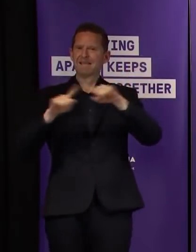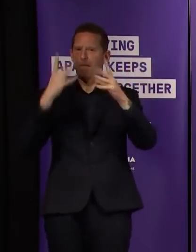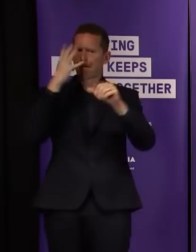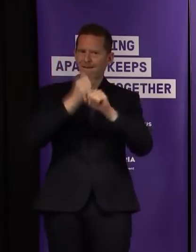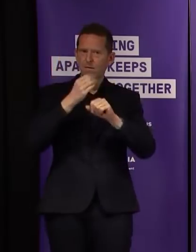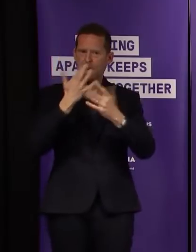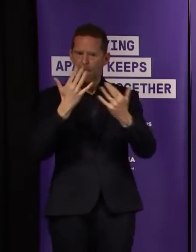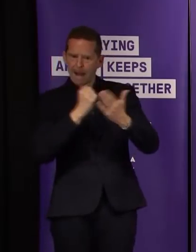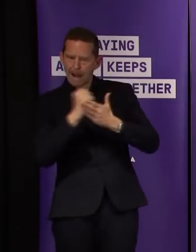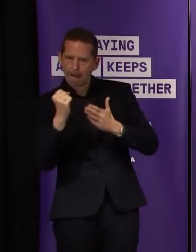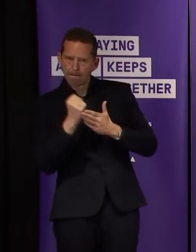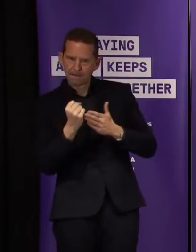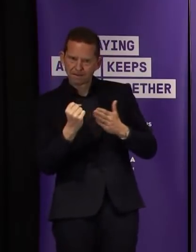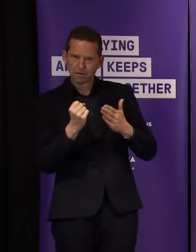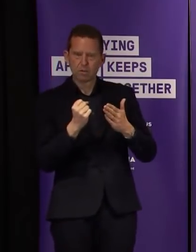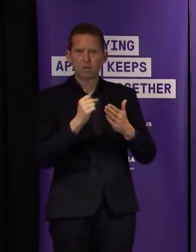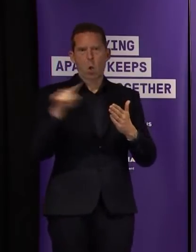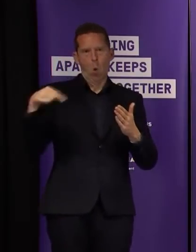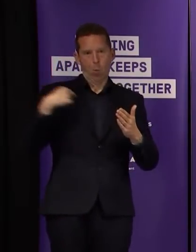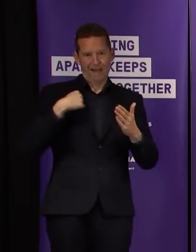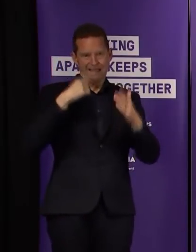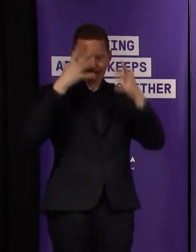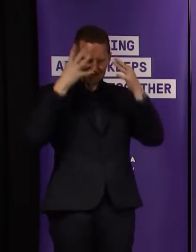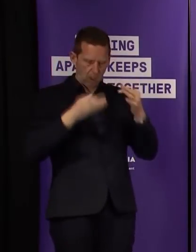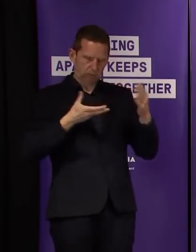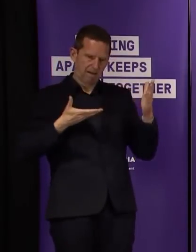fact that this is the only option to take us forward.